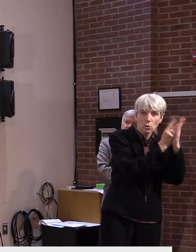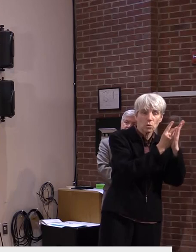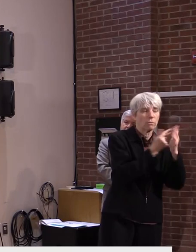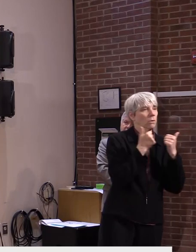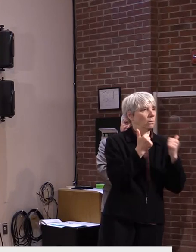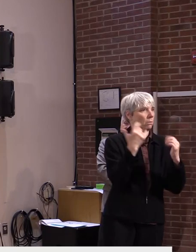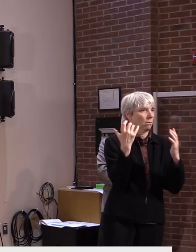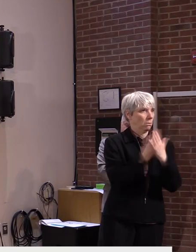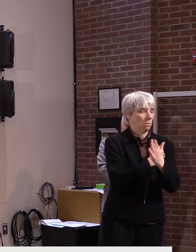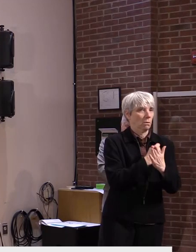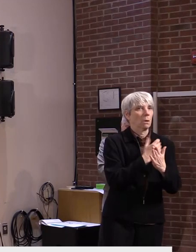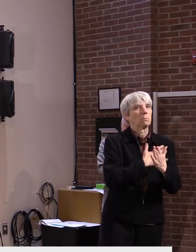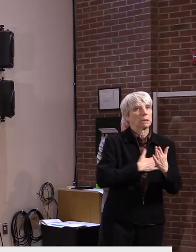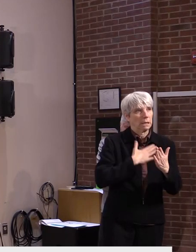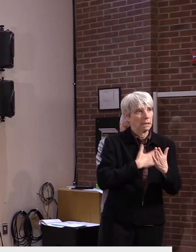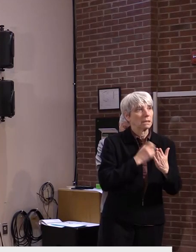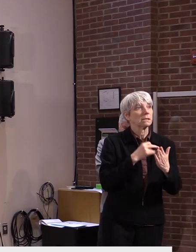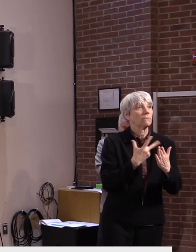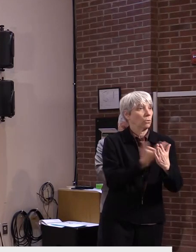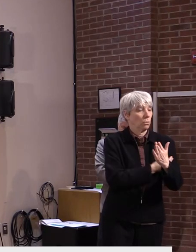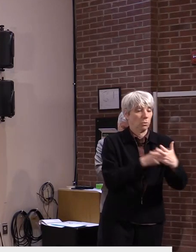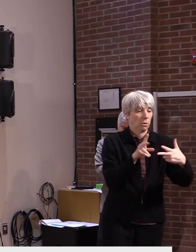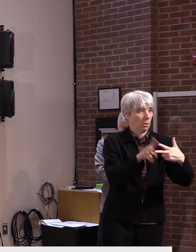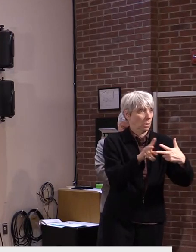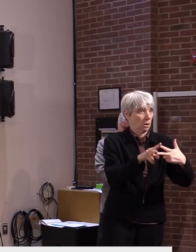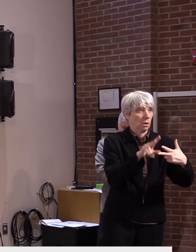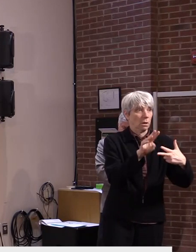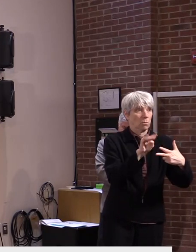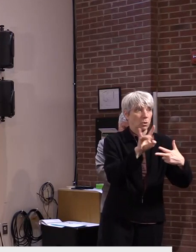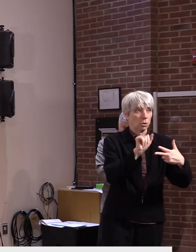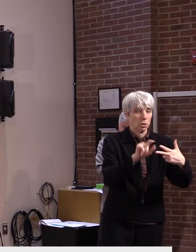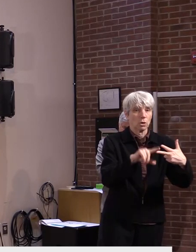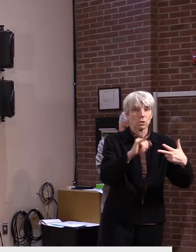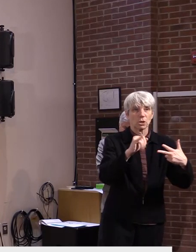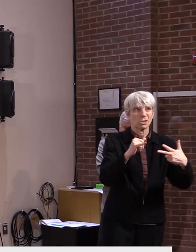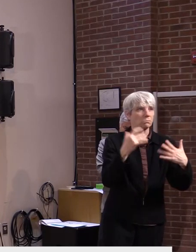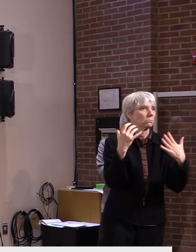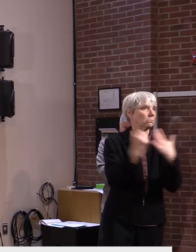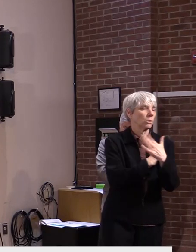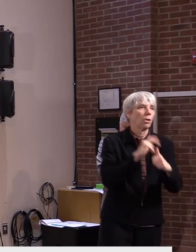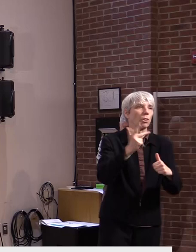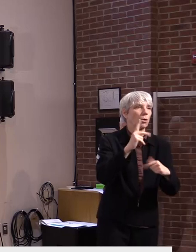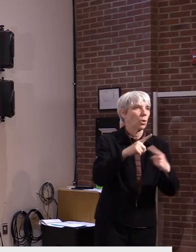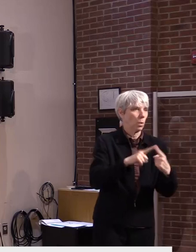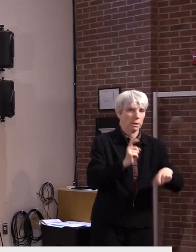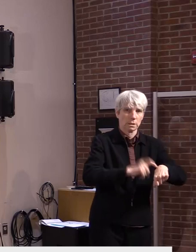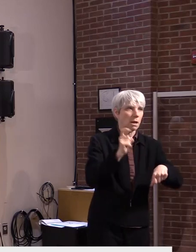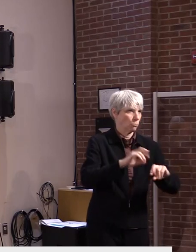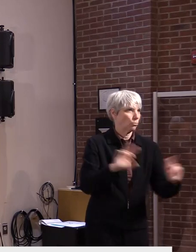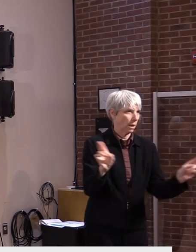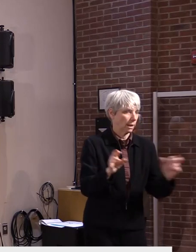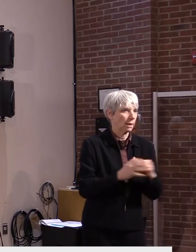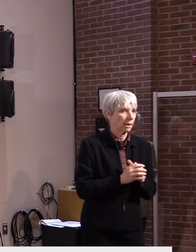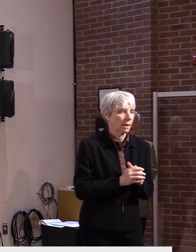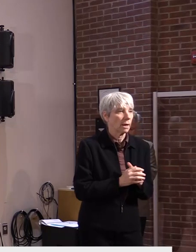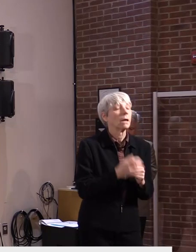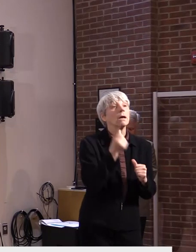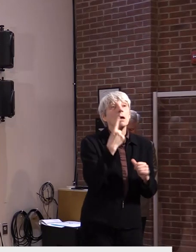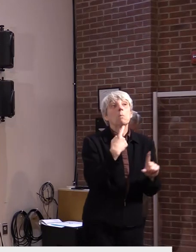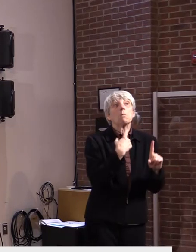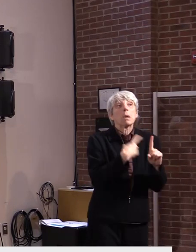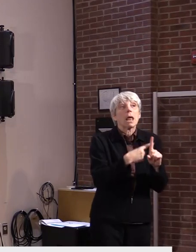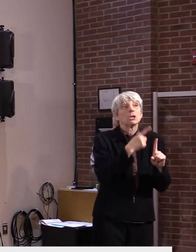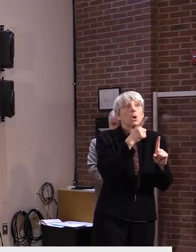protection as soon as they can. And the long-awaited news regarding a mix-and-match approach may be